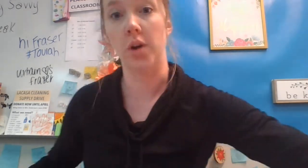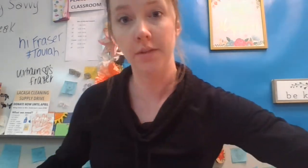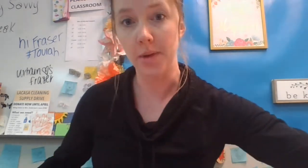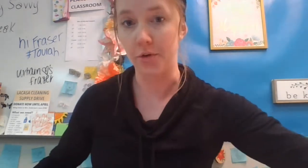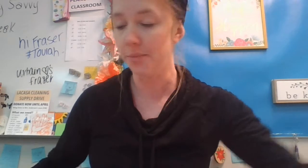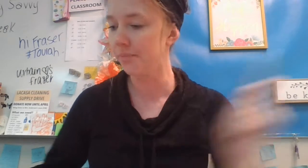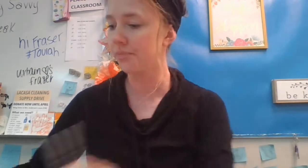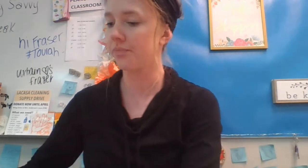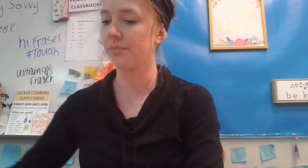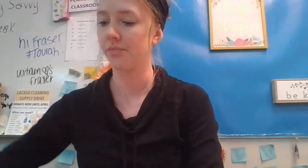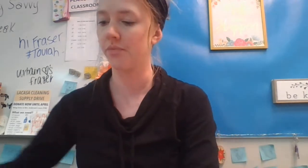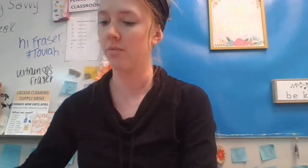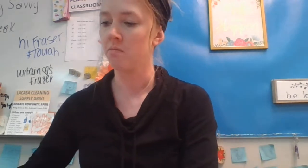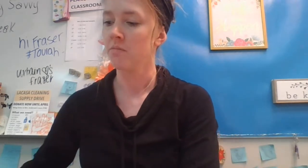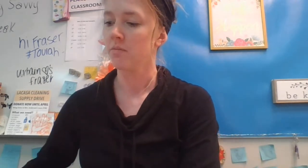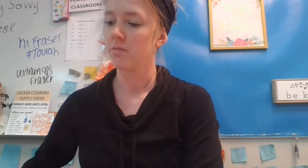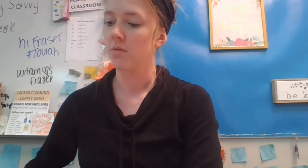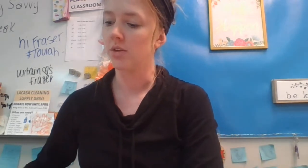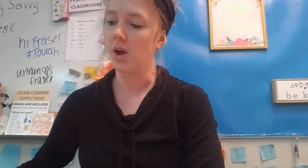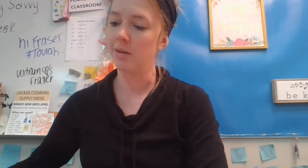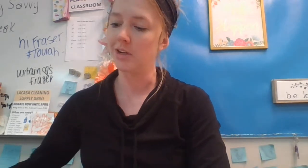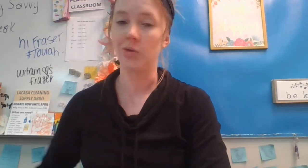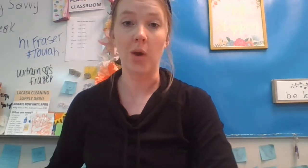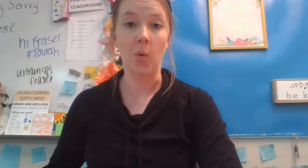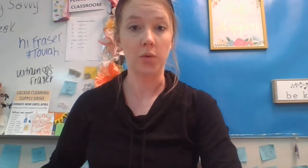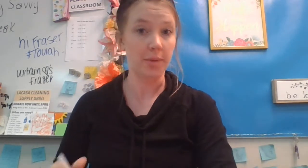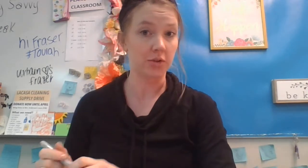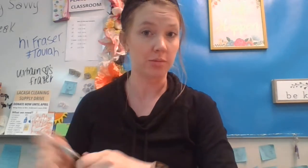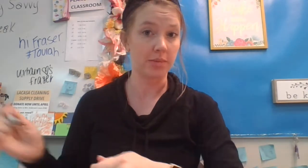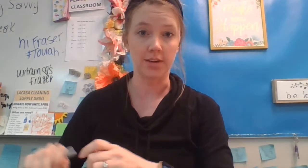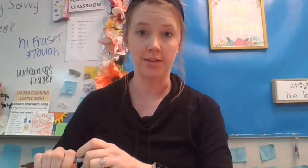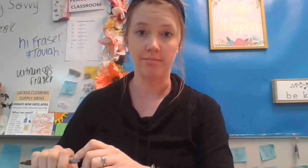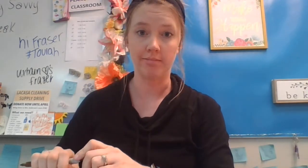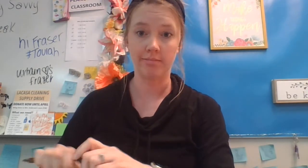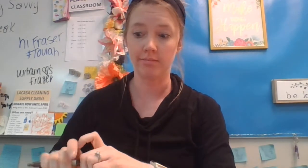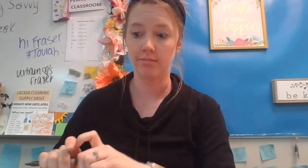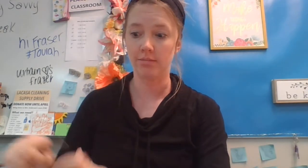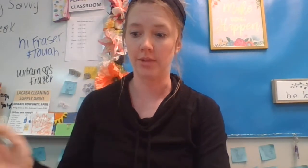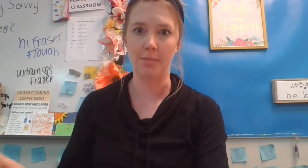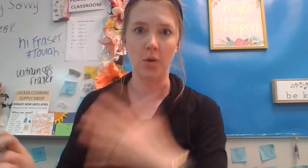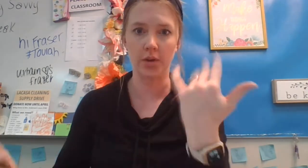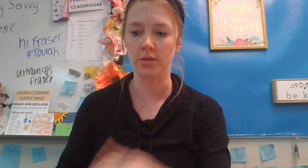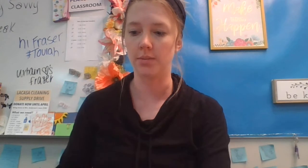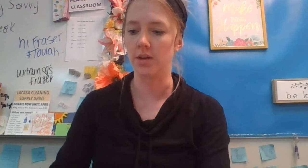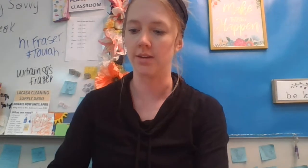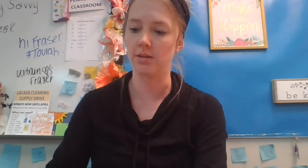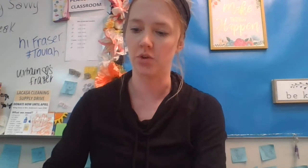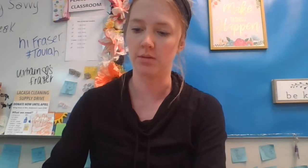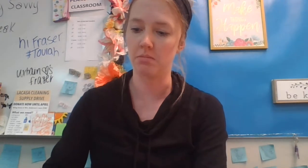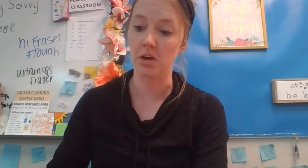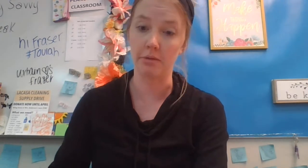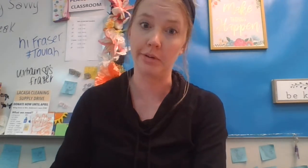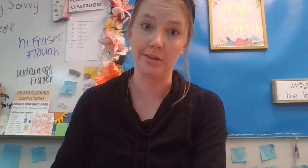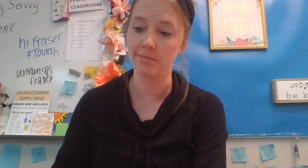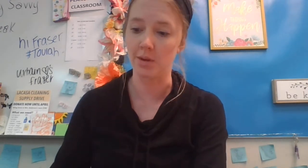of your bedroom, so I'm going to do my old bedroom because, like my old house, because it's just a really